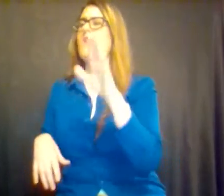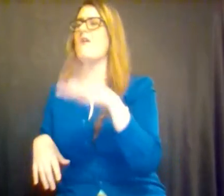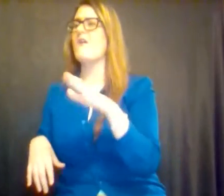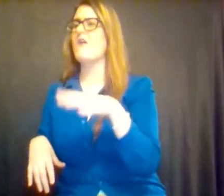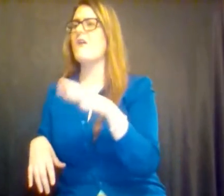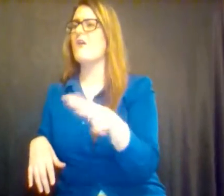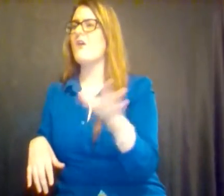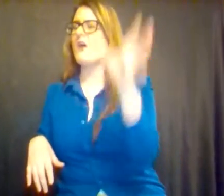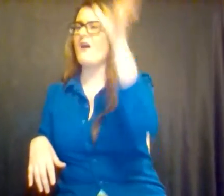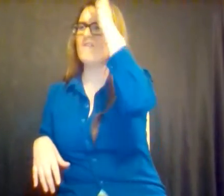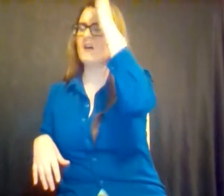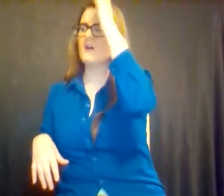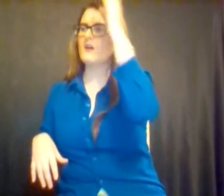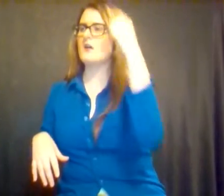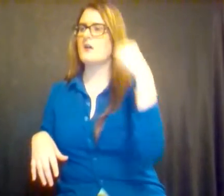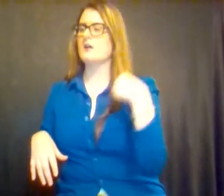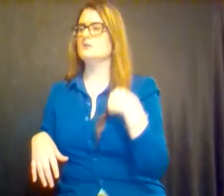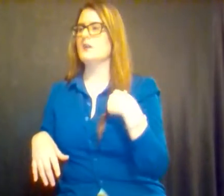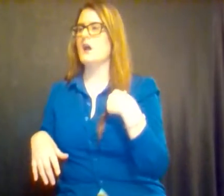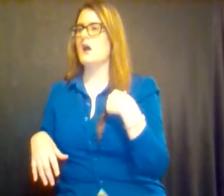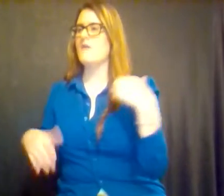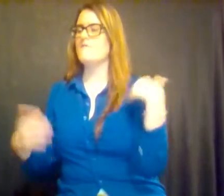"Hello, Father. I've come for the special blessing."